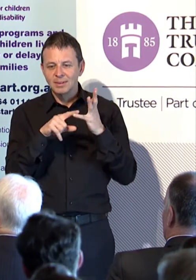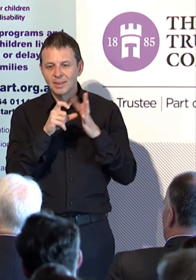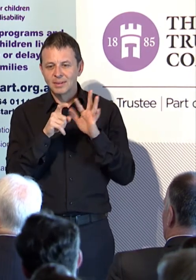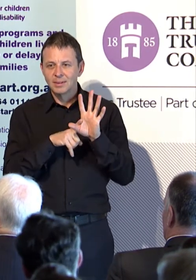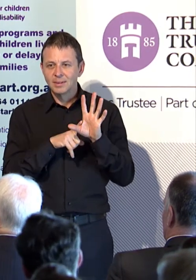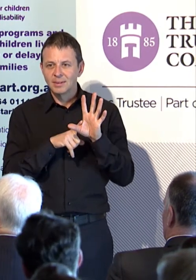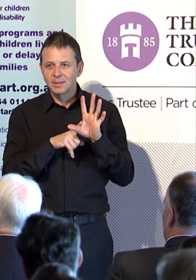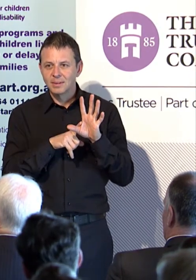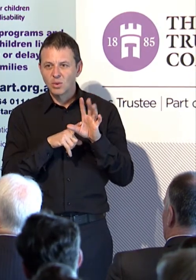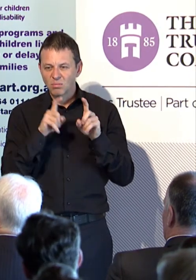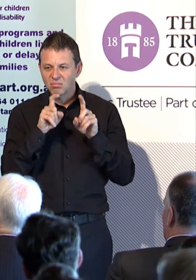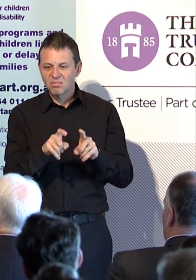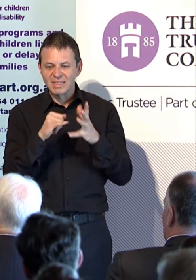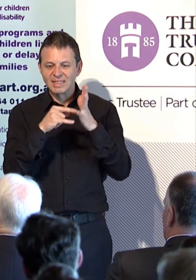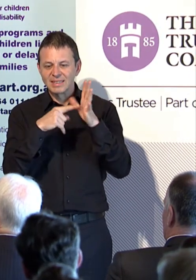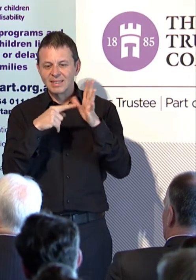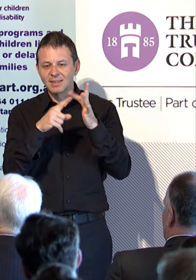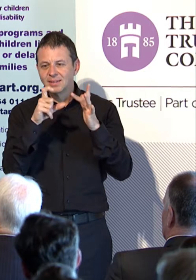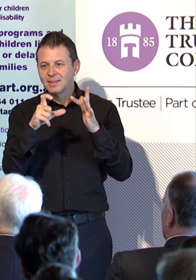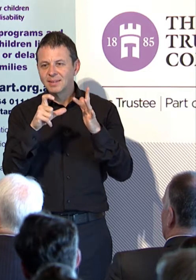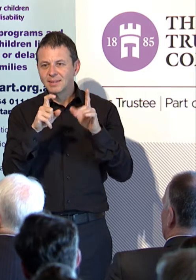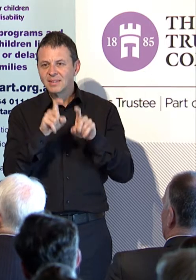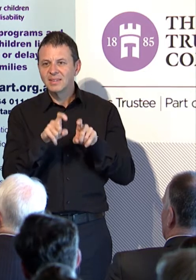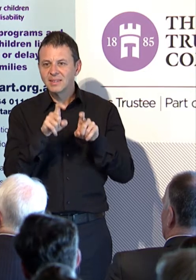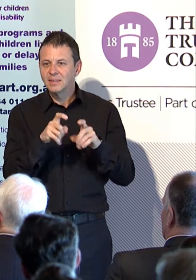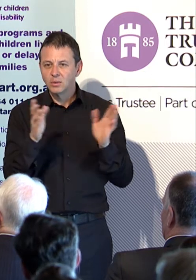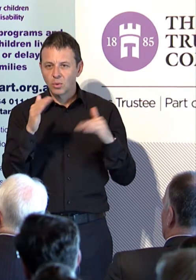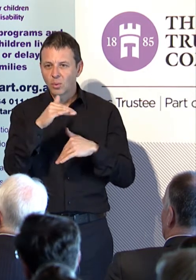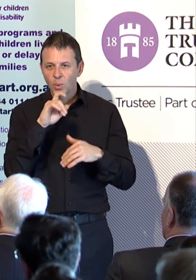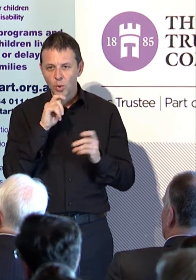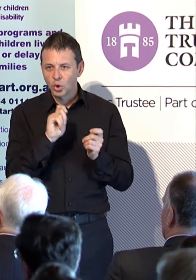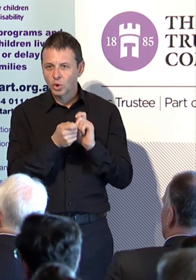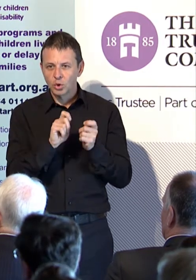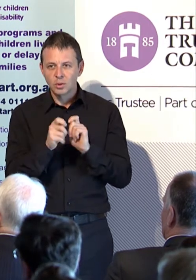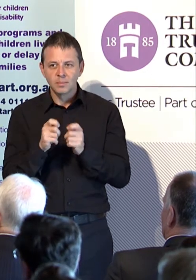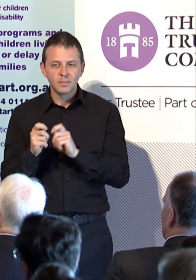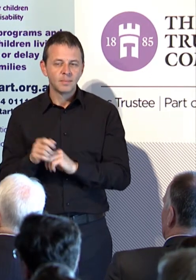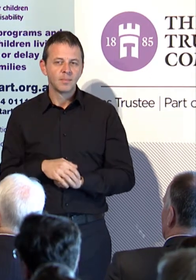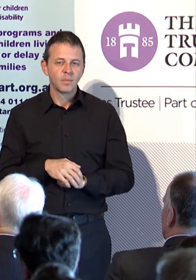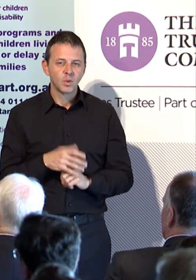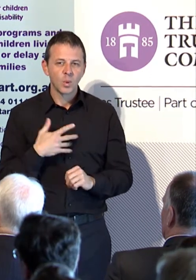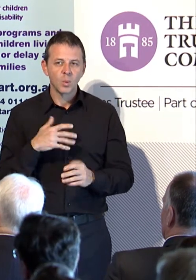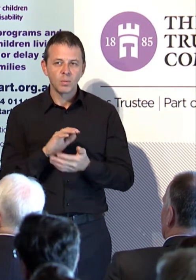always going to be changing. So we really appreciate people participating in it.